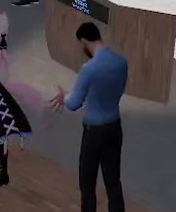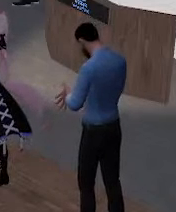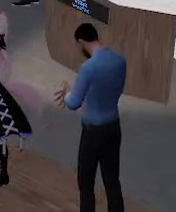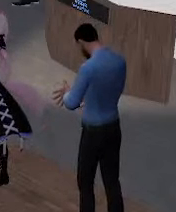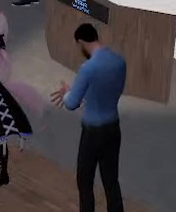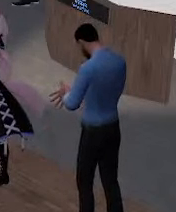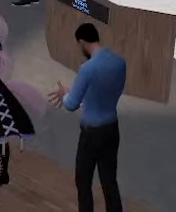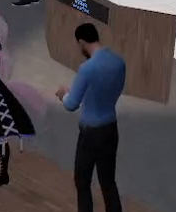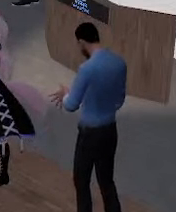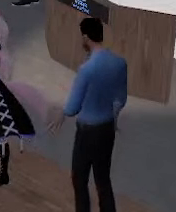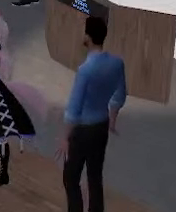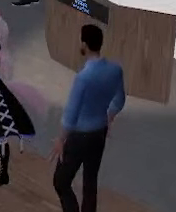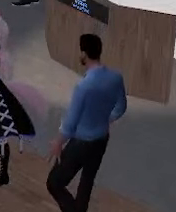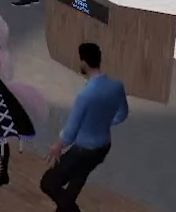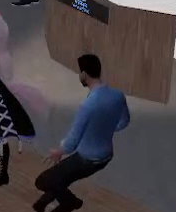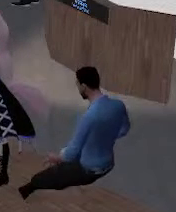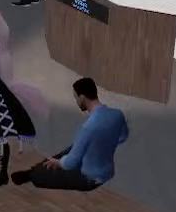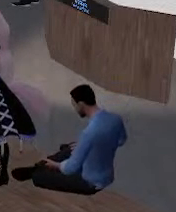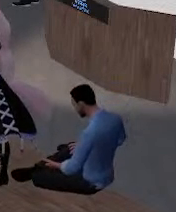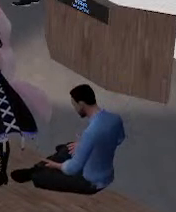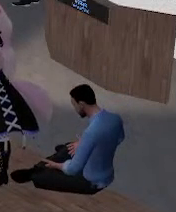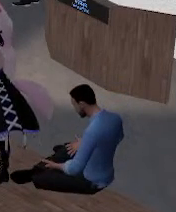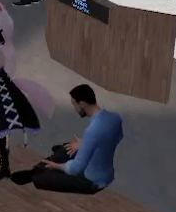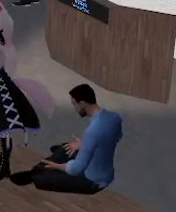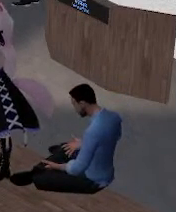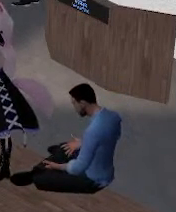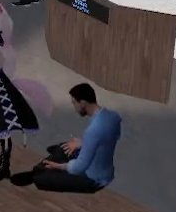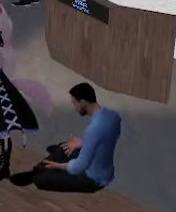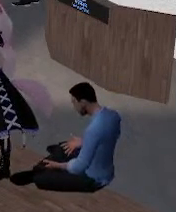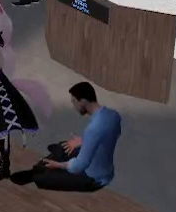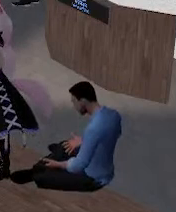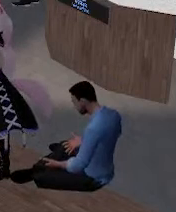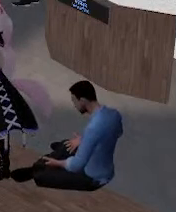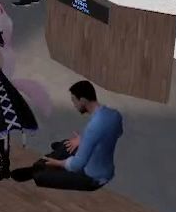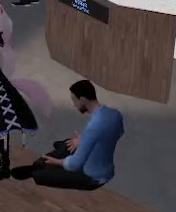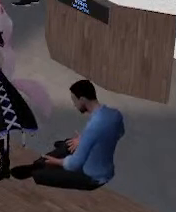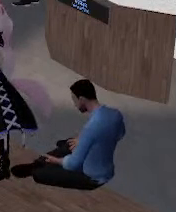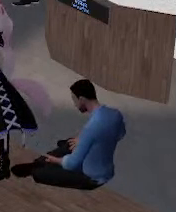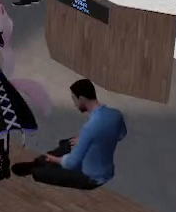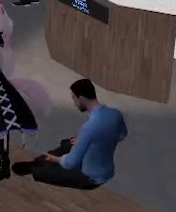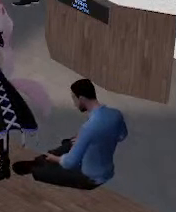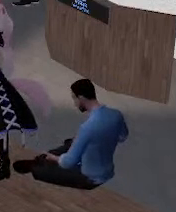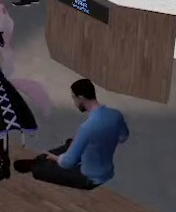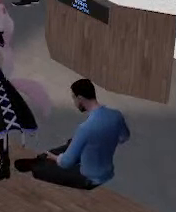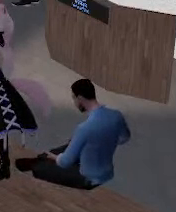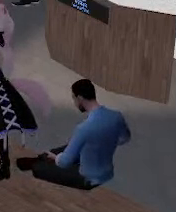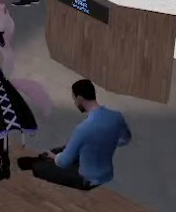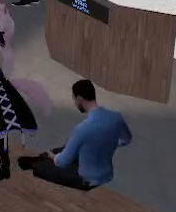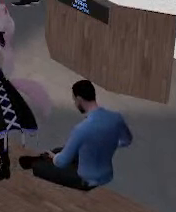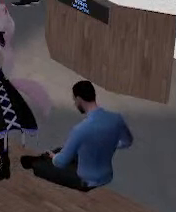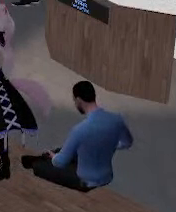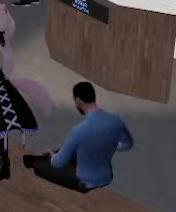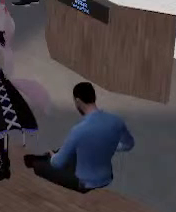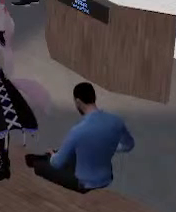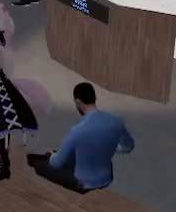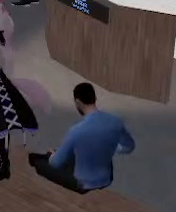Hello, we got optimized avatars right there, and also sign ready. You want to go ahead and just change one of those? Sure,